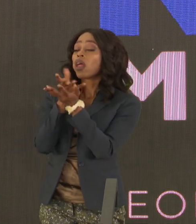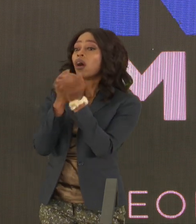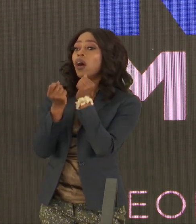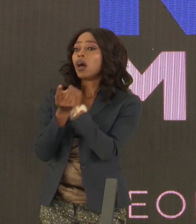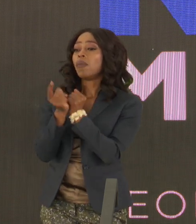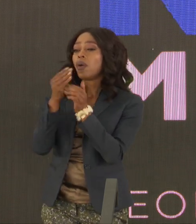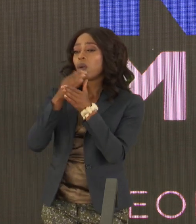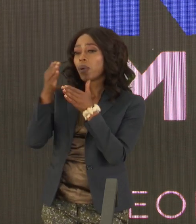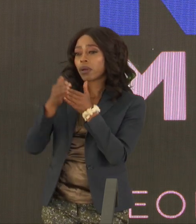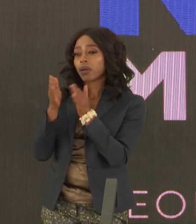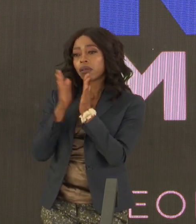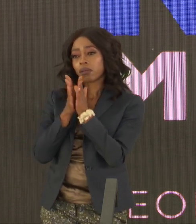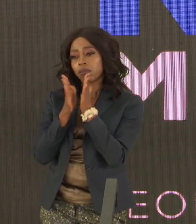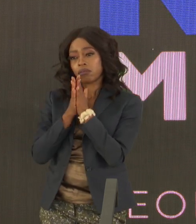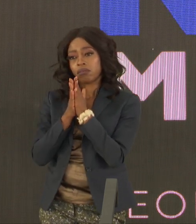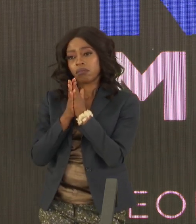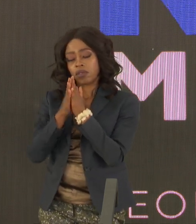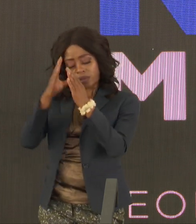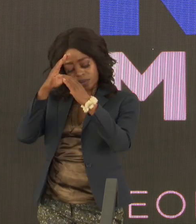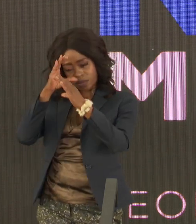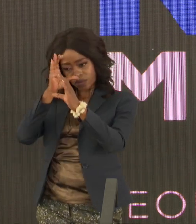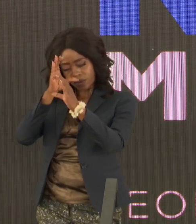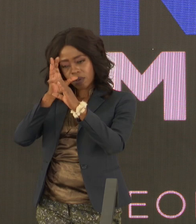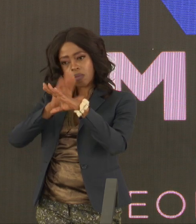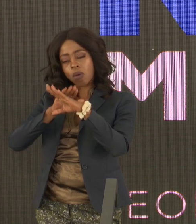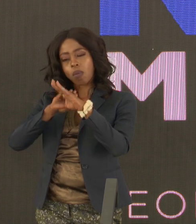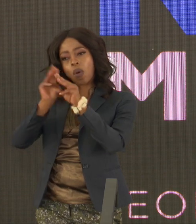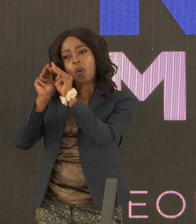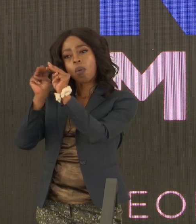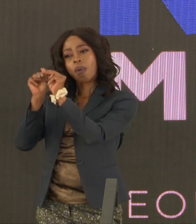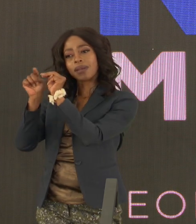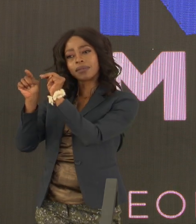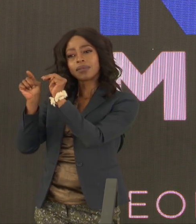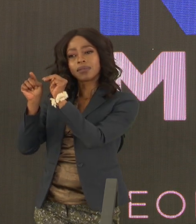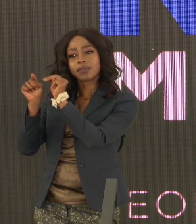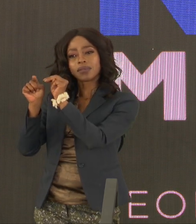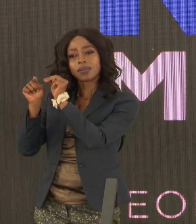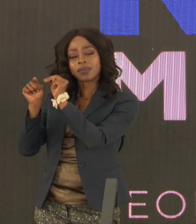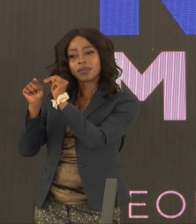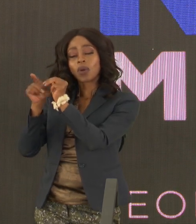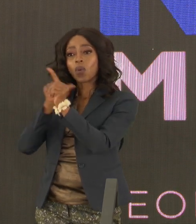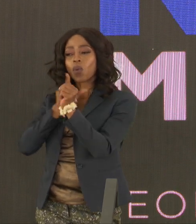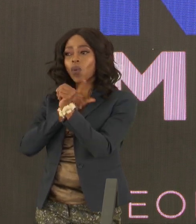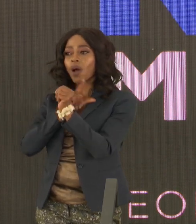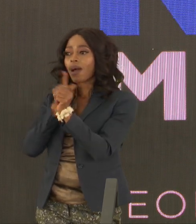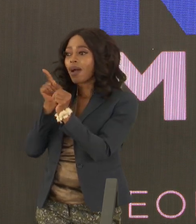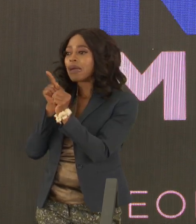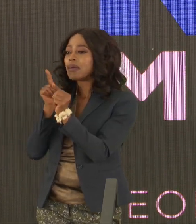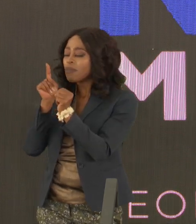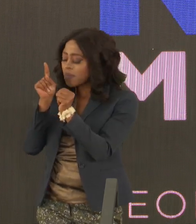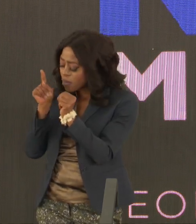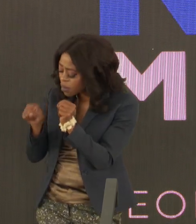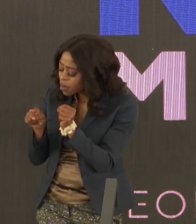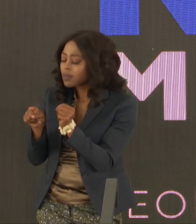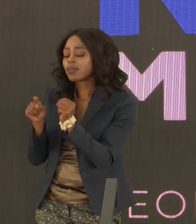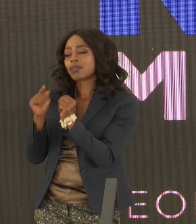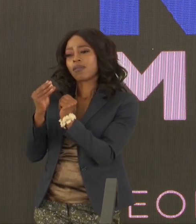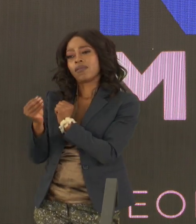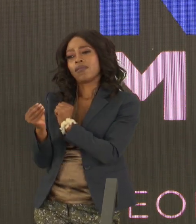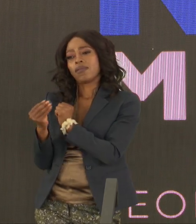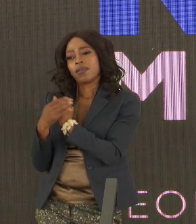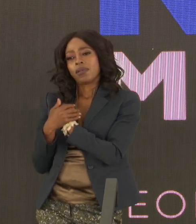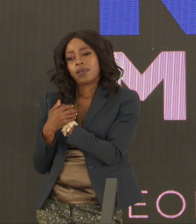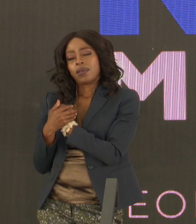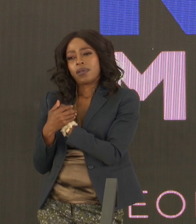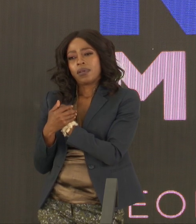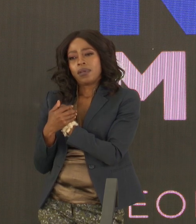this weekend, we must pay particular focus on governance. We must, because it is needed.